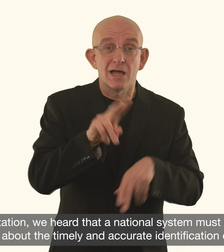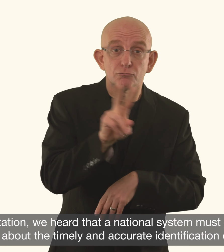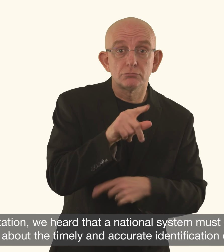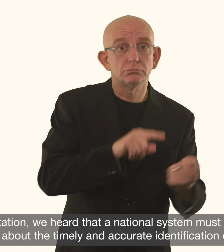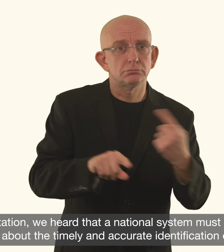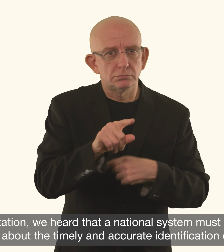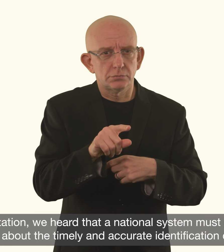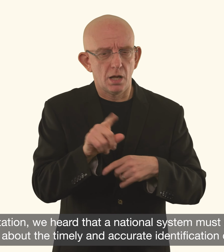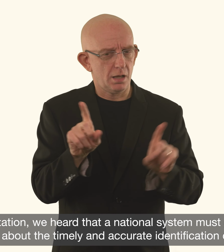needs.